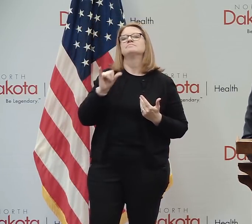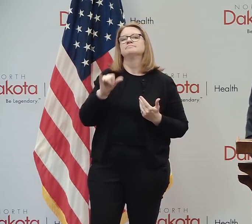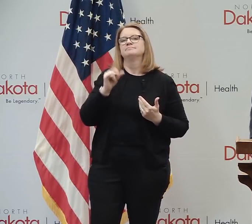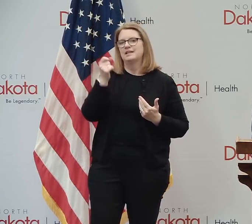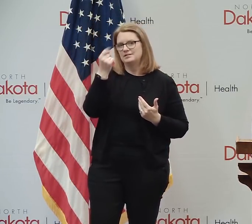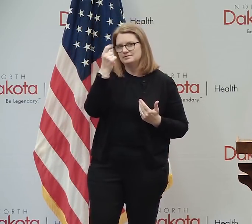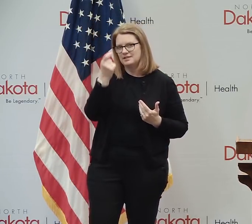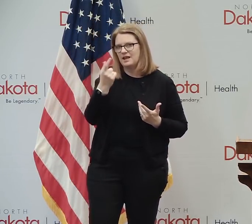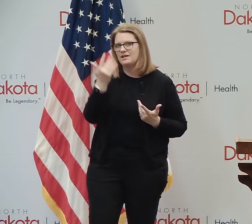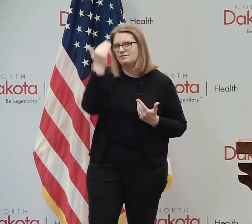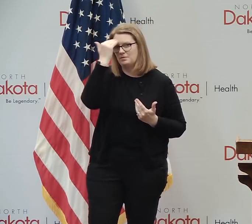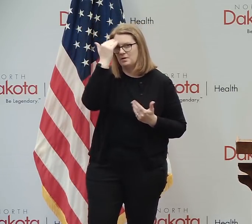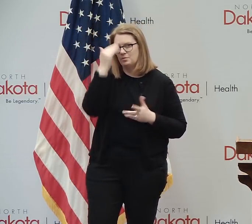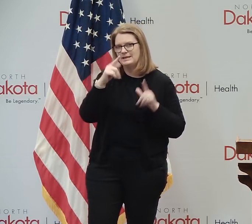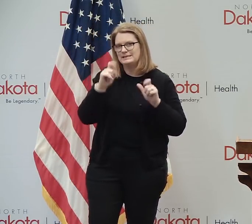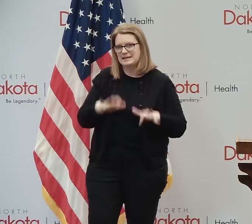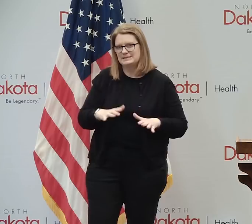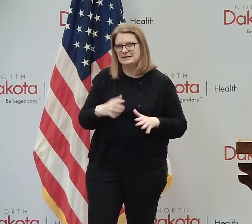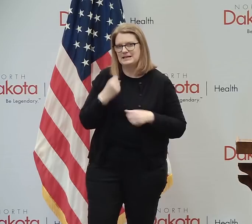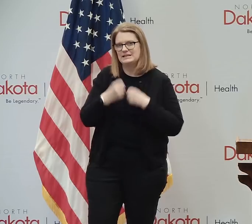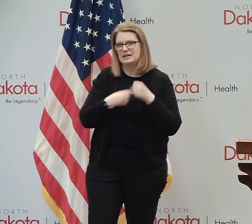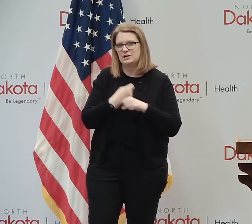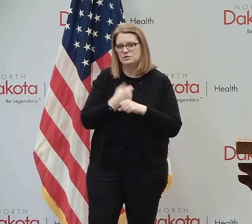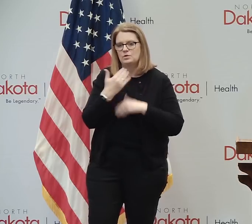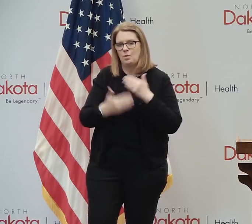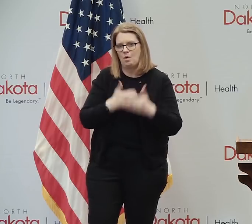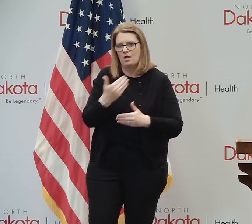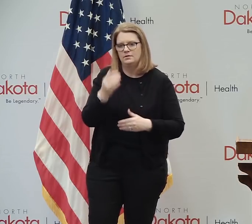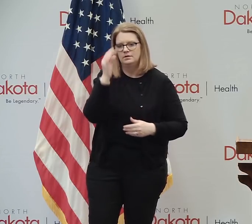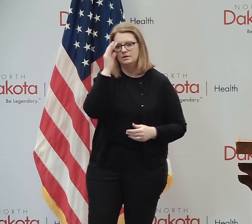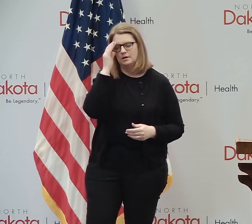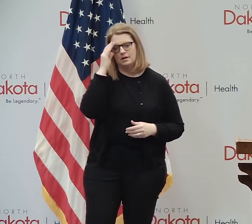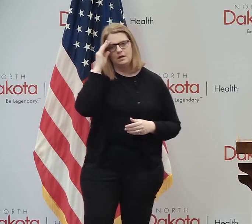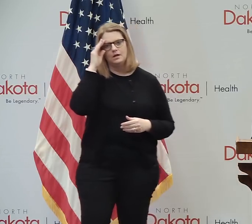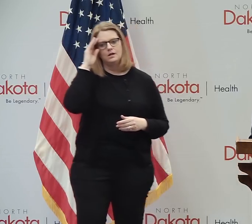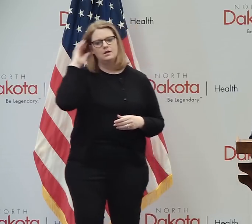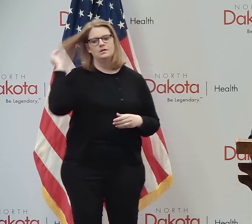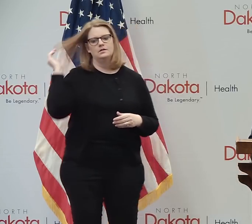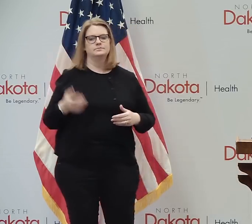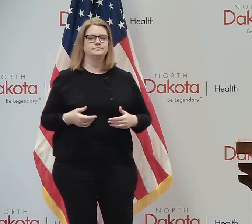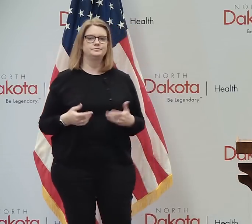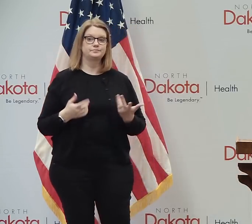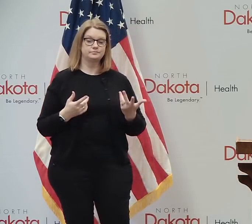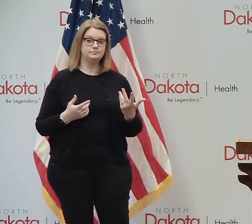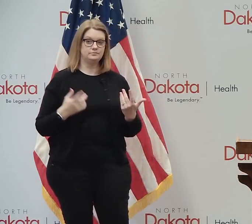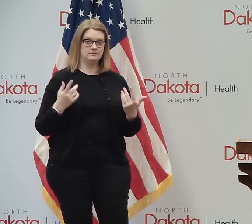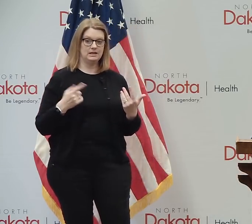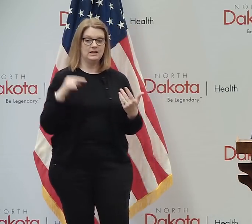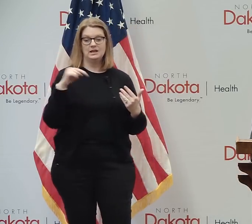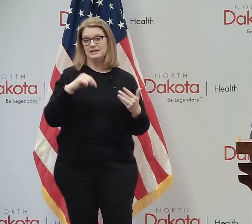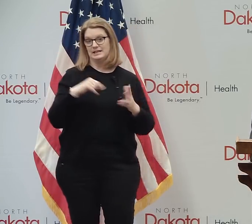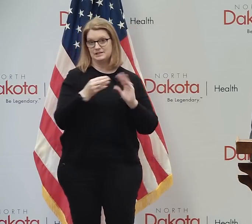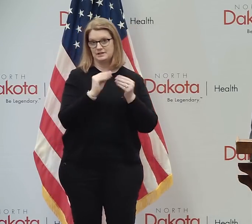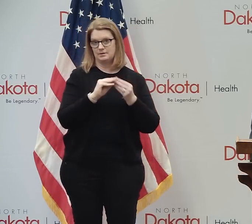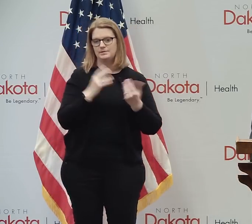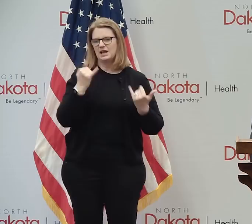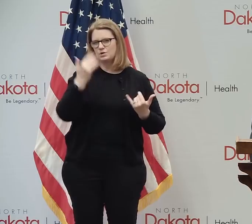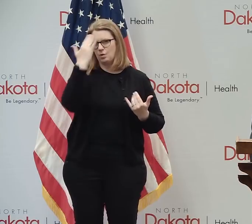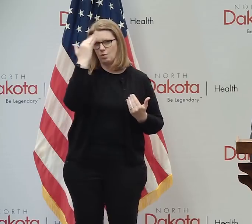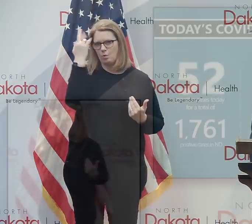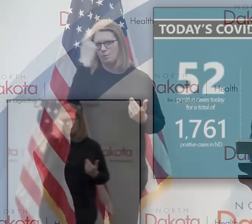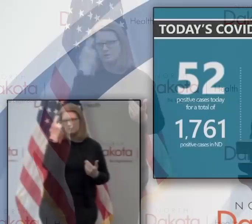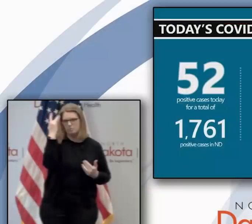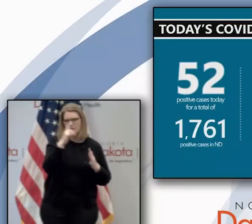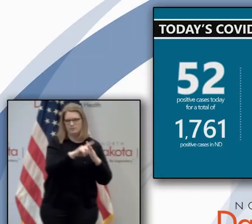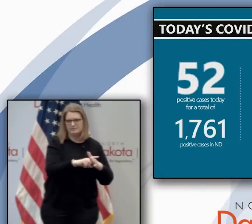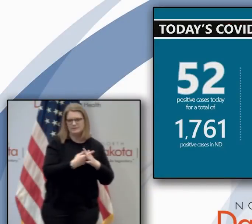as this year goes on. But let's jump into the numbers. Now that you know why we start with these, we've added some more numbers